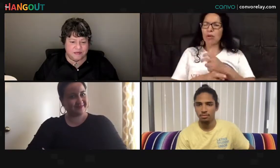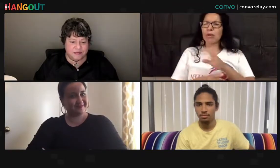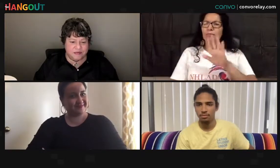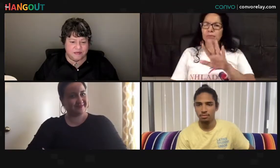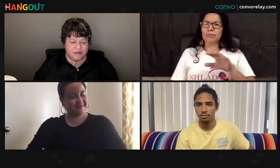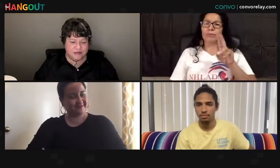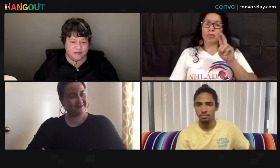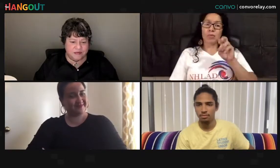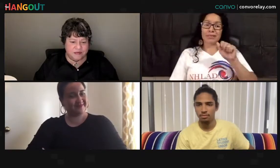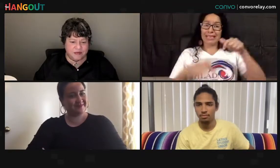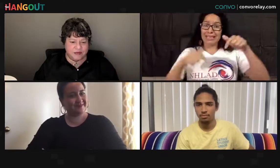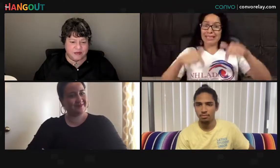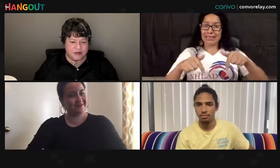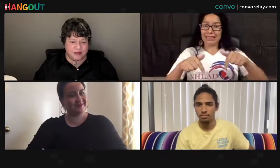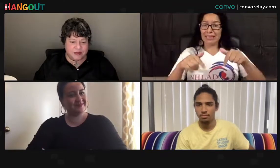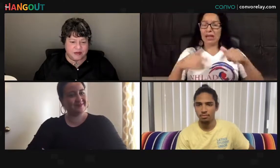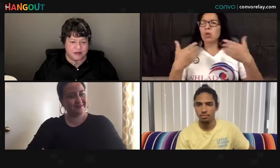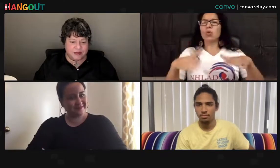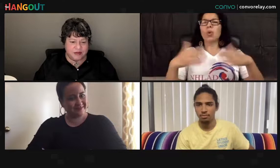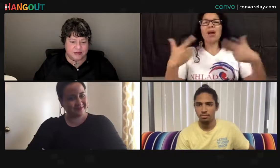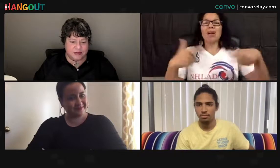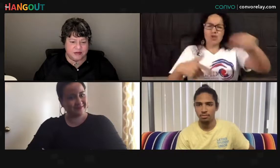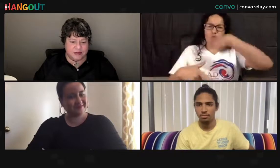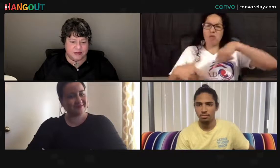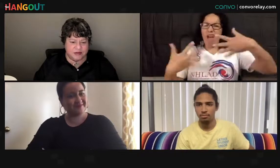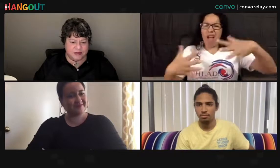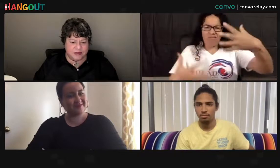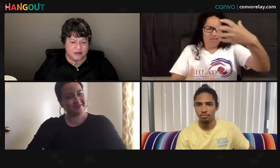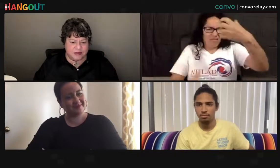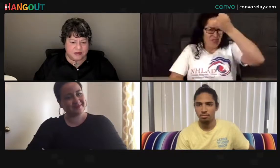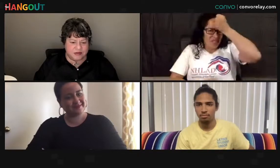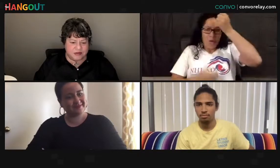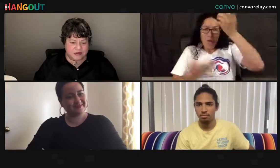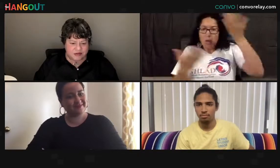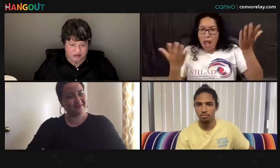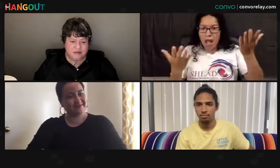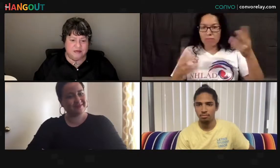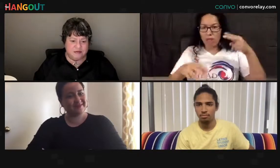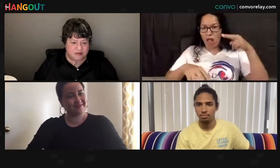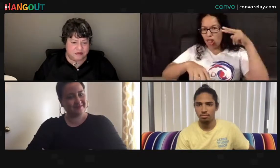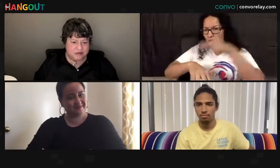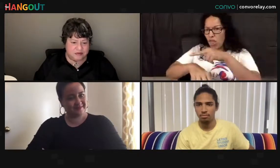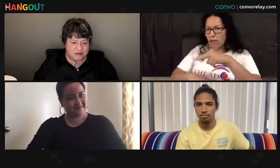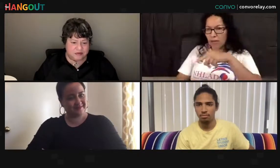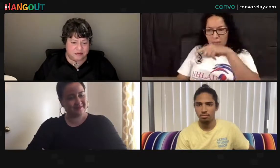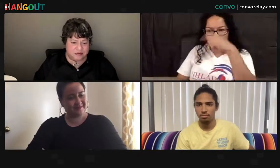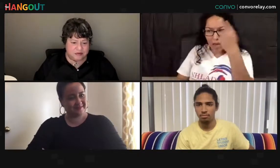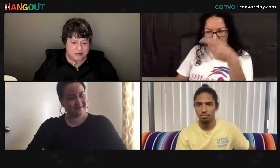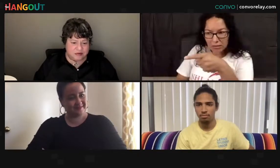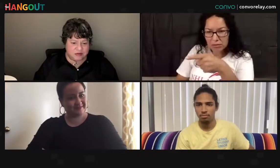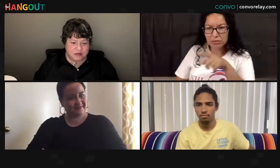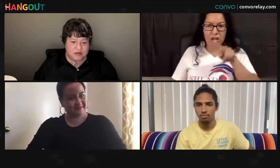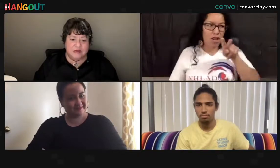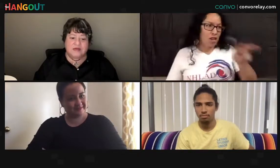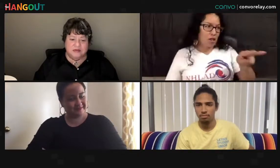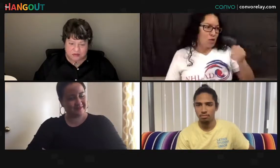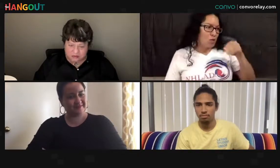interesting, I'd say. And what has impacted me is that in the United States, we have been colonized to look at